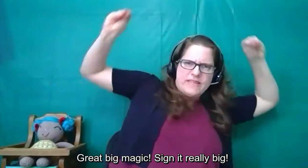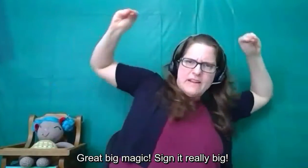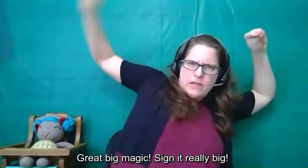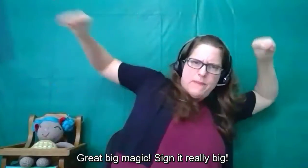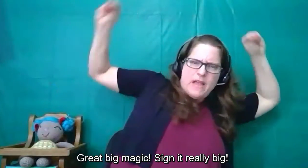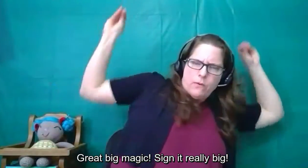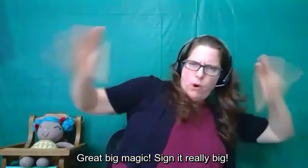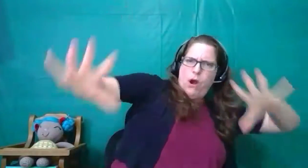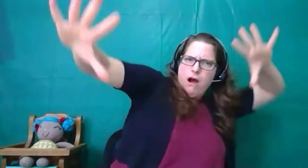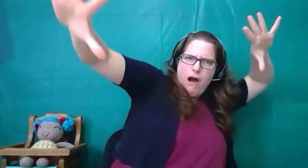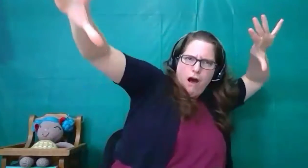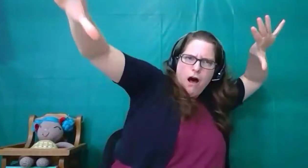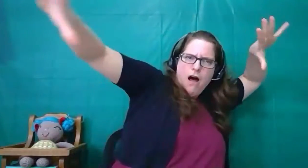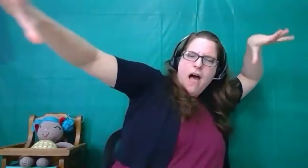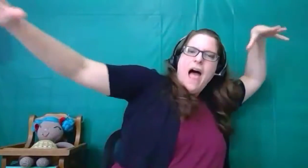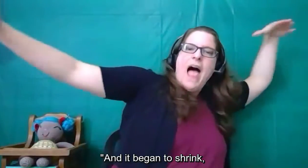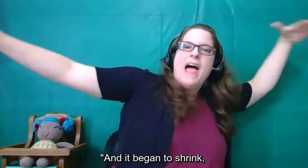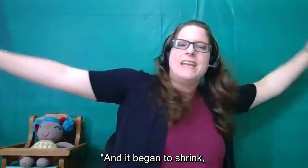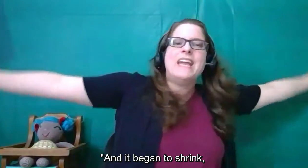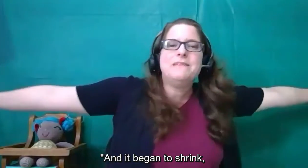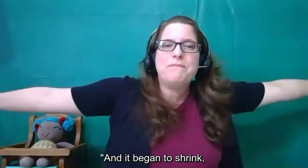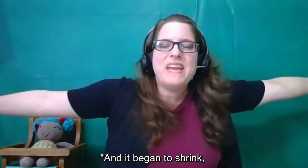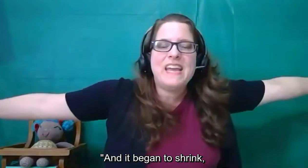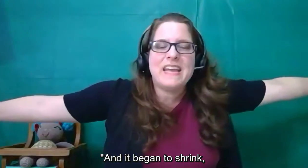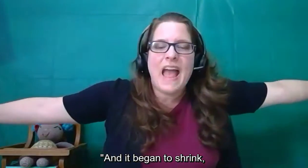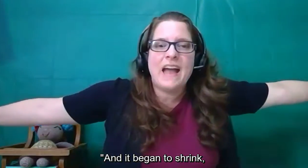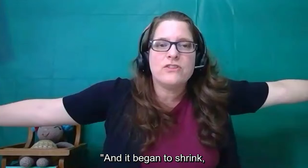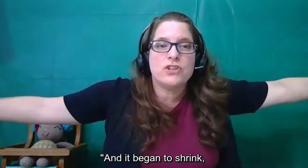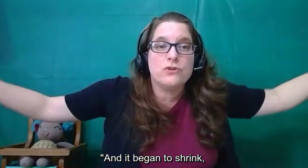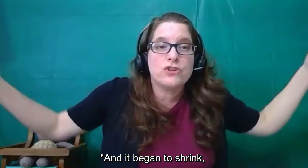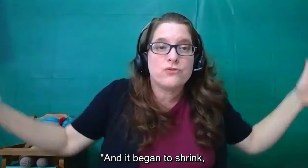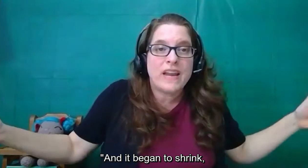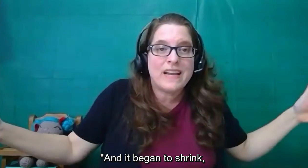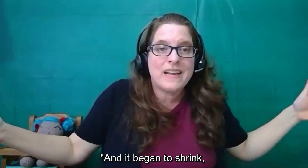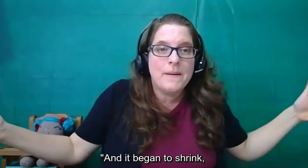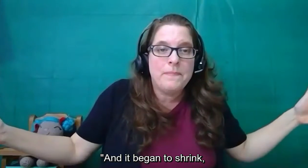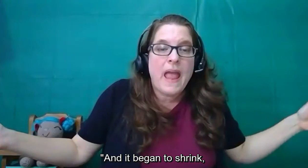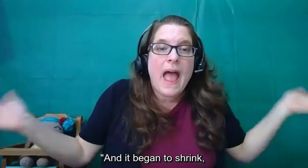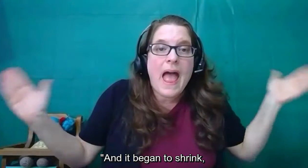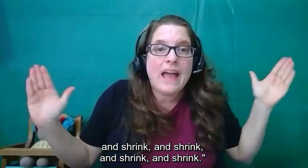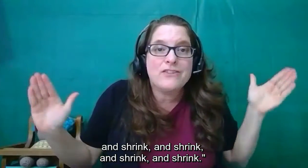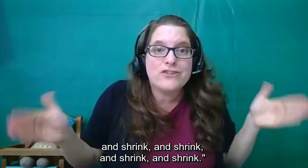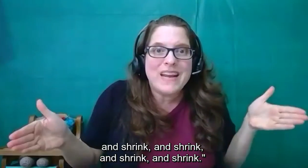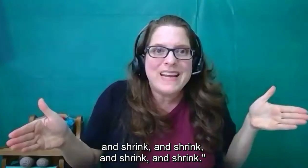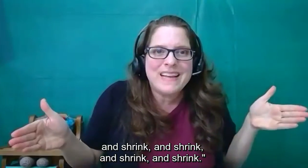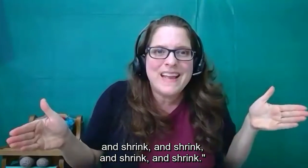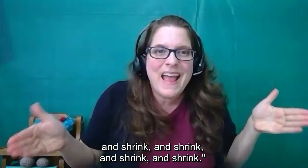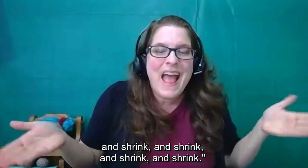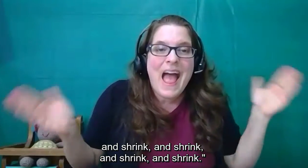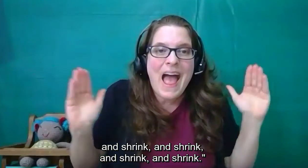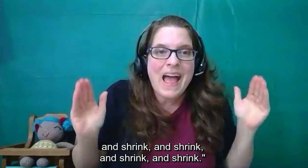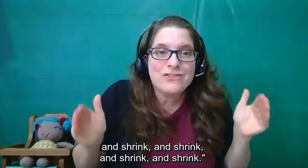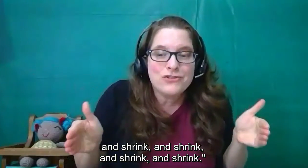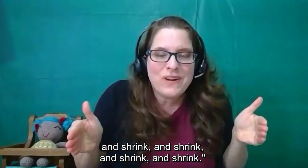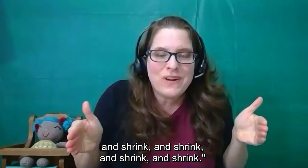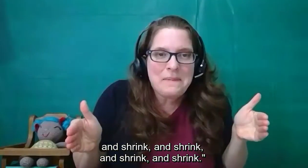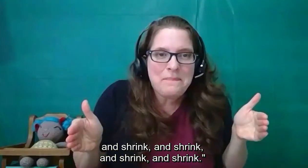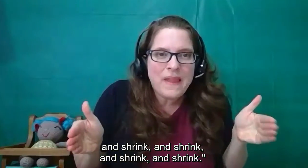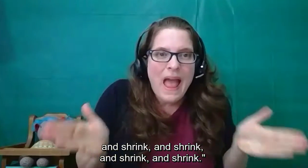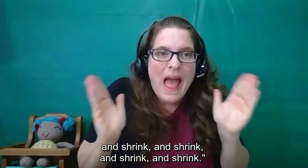it really big, and it began to shrink and shrink and shrink